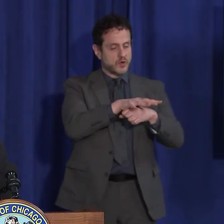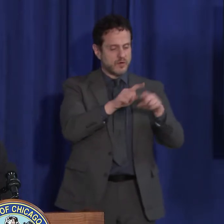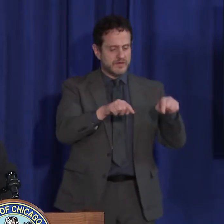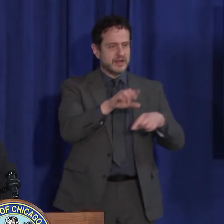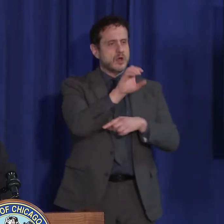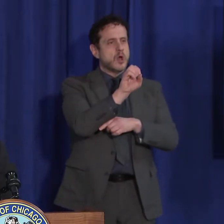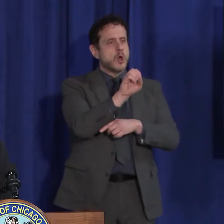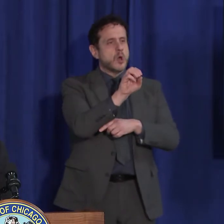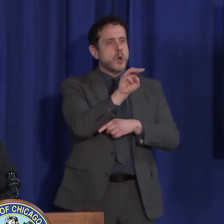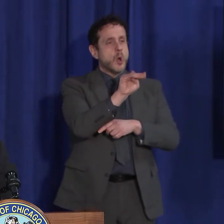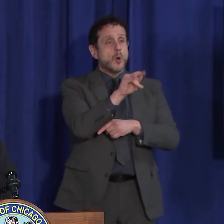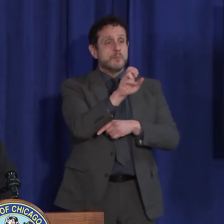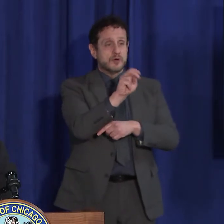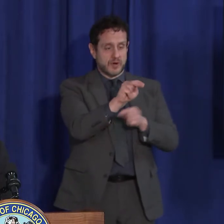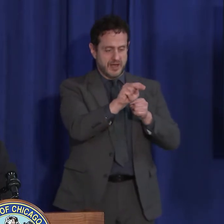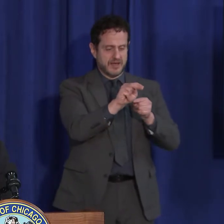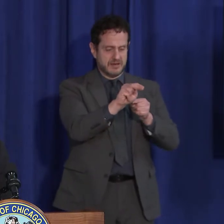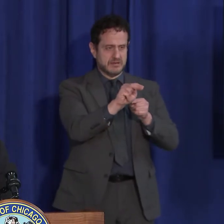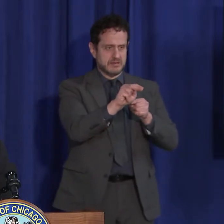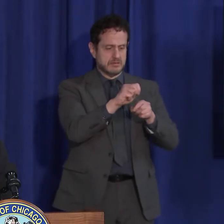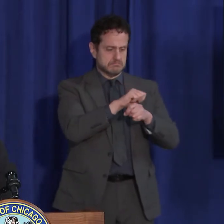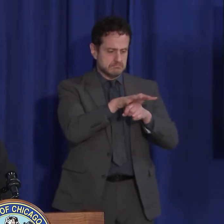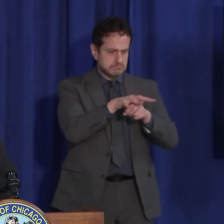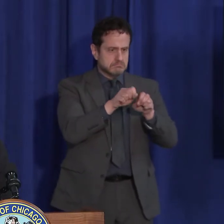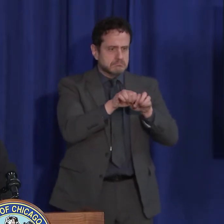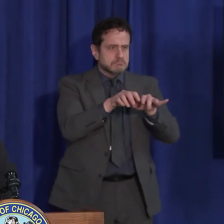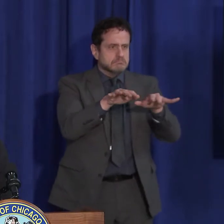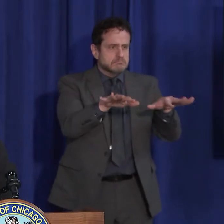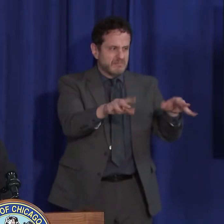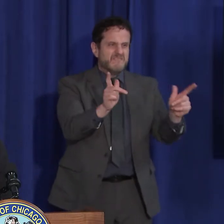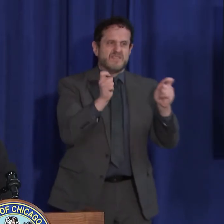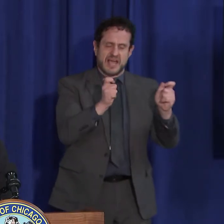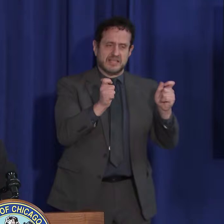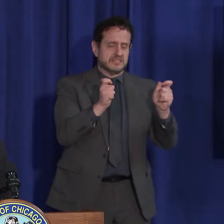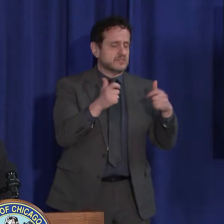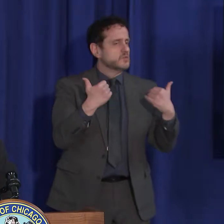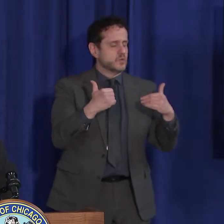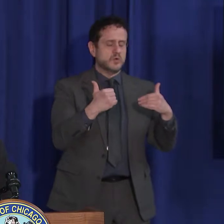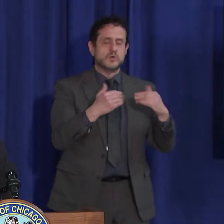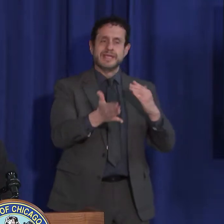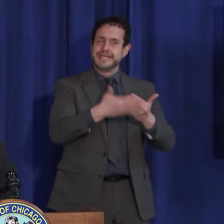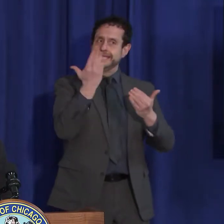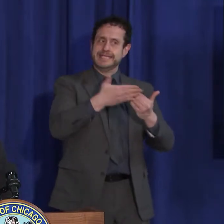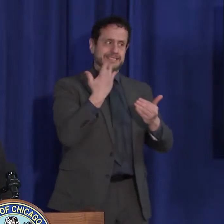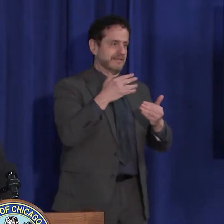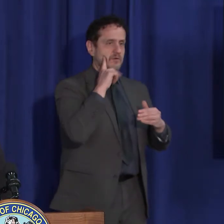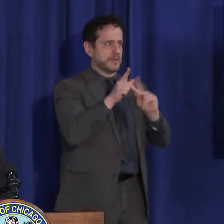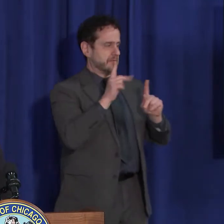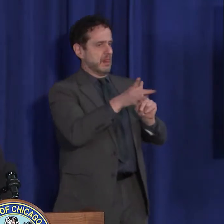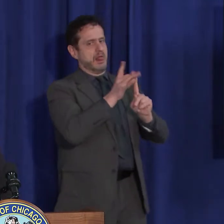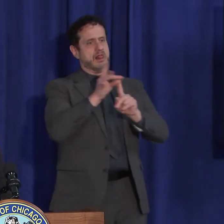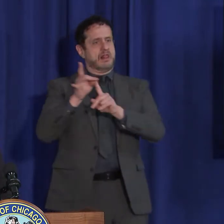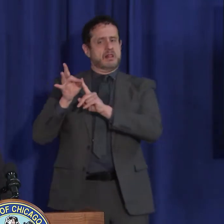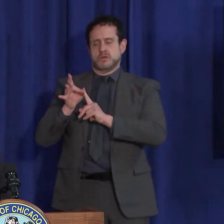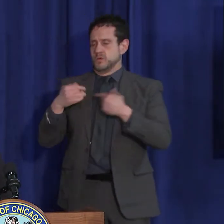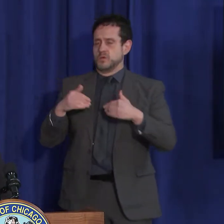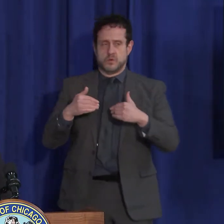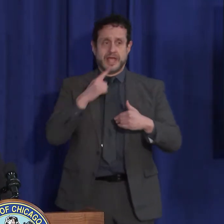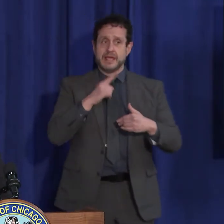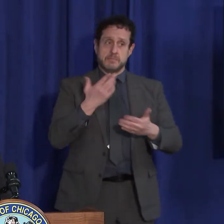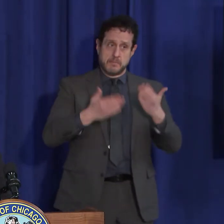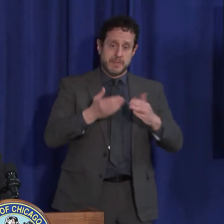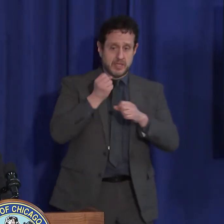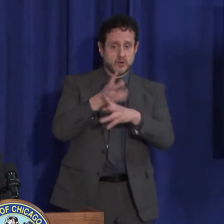We knew that Omicron variant spread very fast, was super contagious, and potentially very